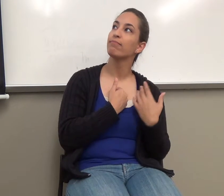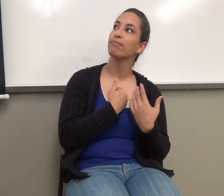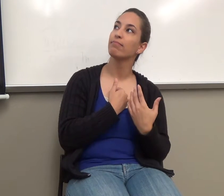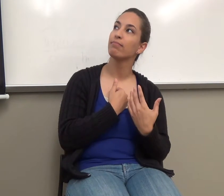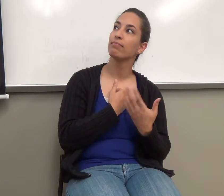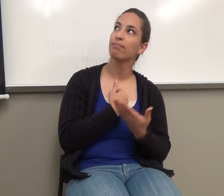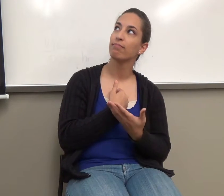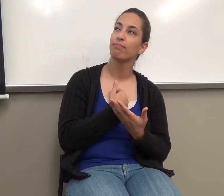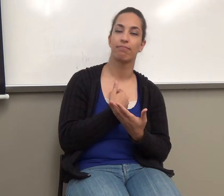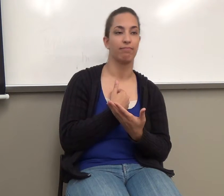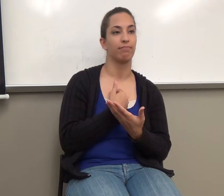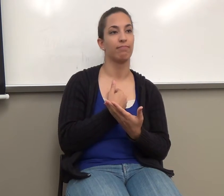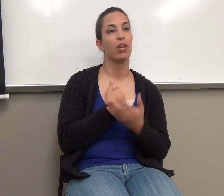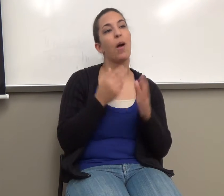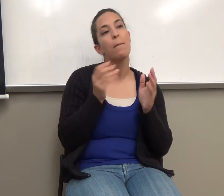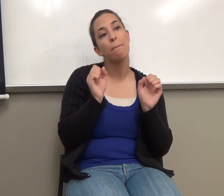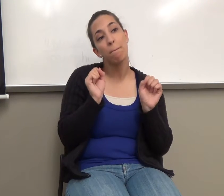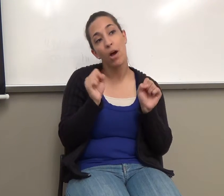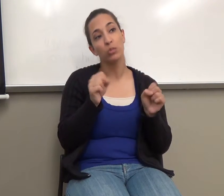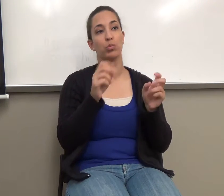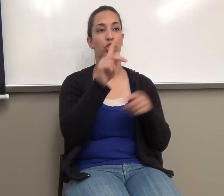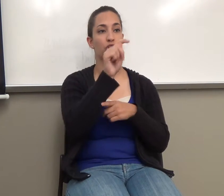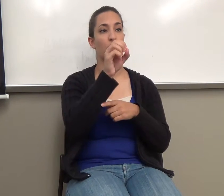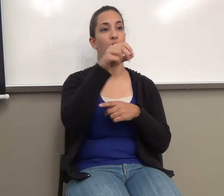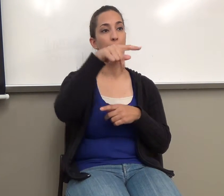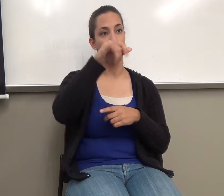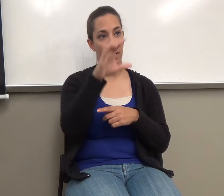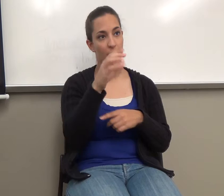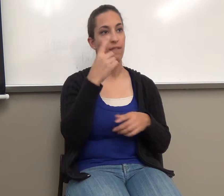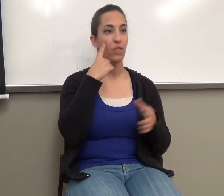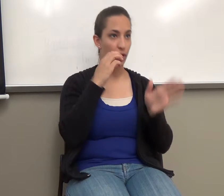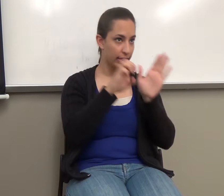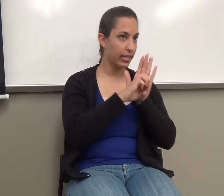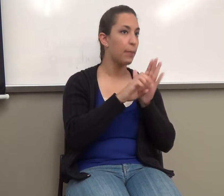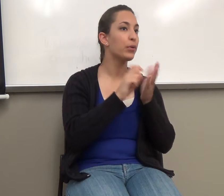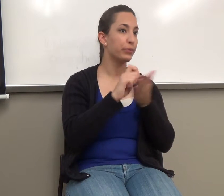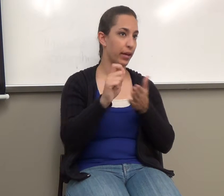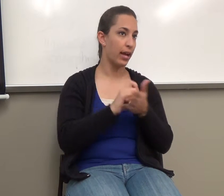possible topics for example writing assignments.